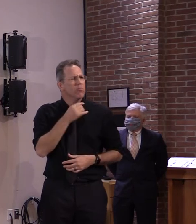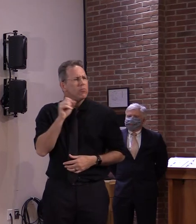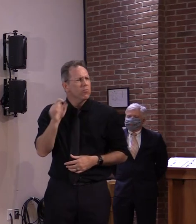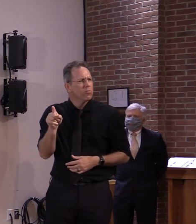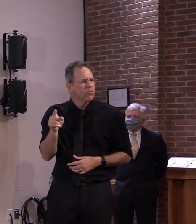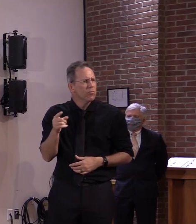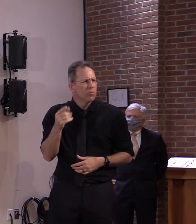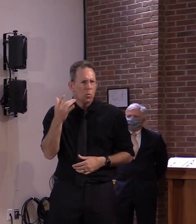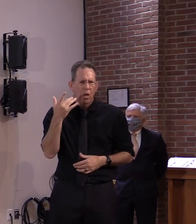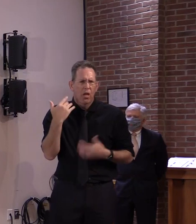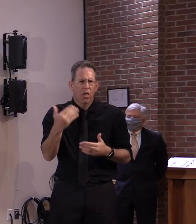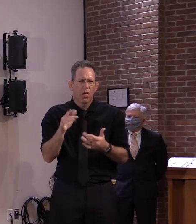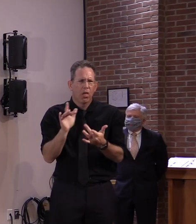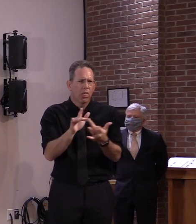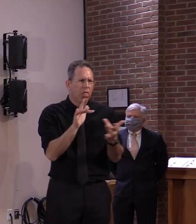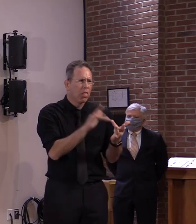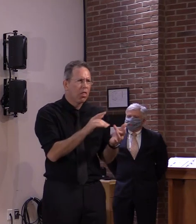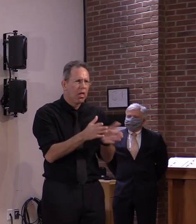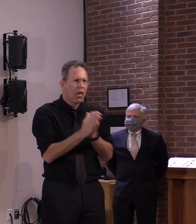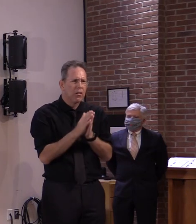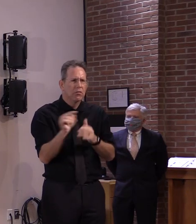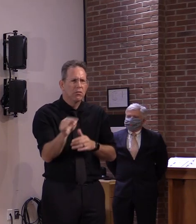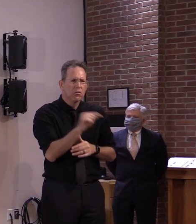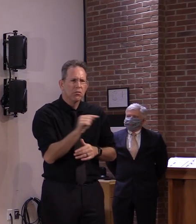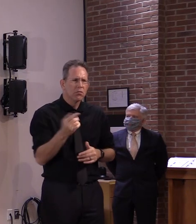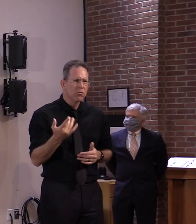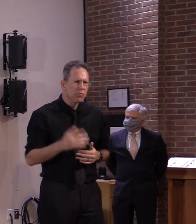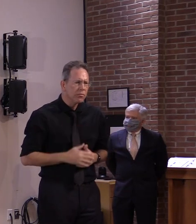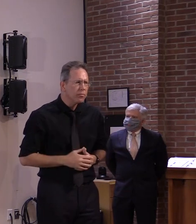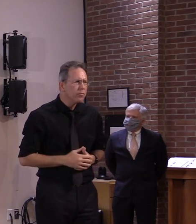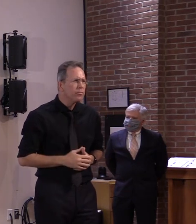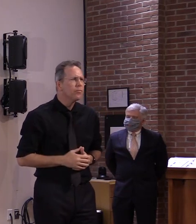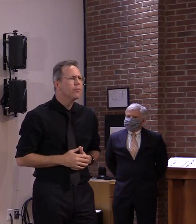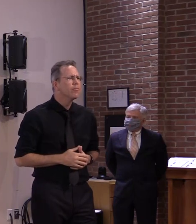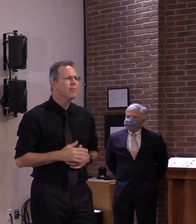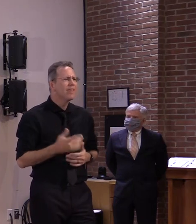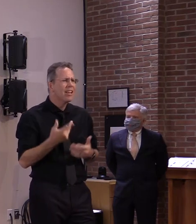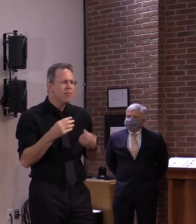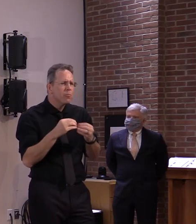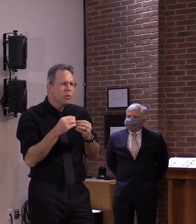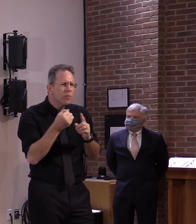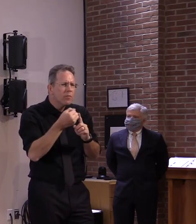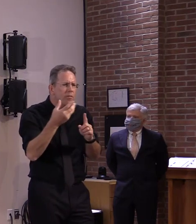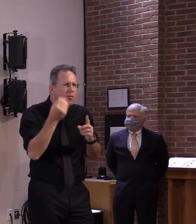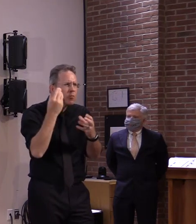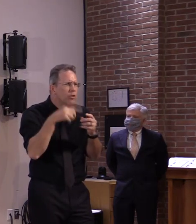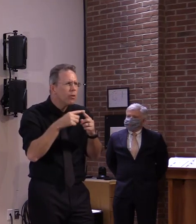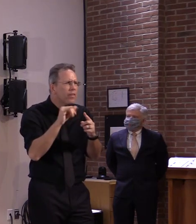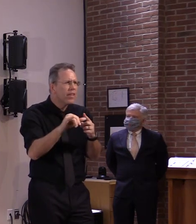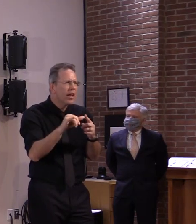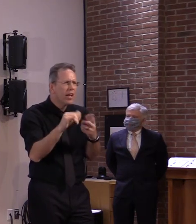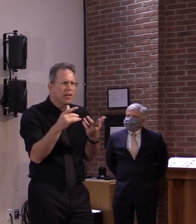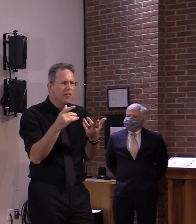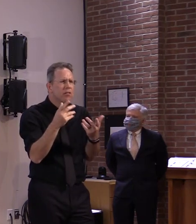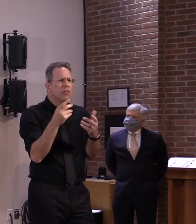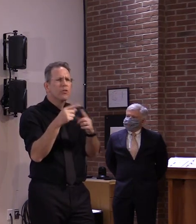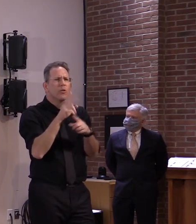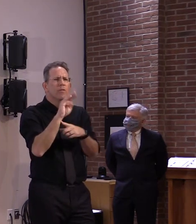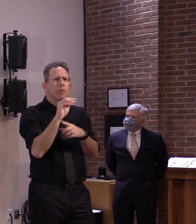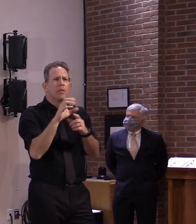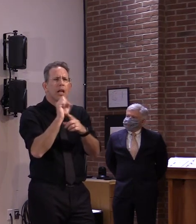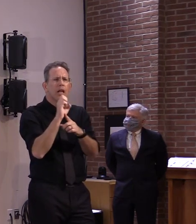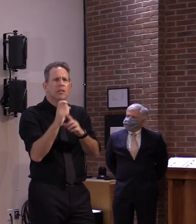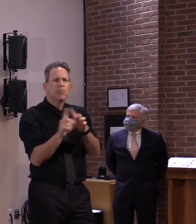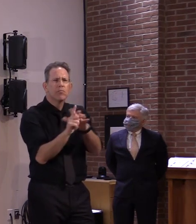know anything more about this spike in cases at the university. Yeah, I think Dr. Levine had talked about that a little bit in his remarks, but maybe